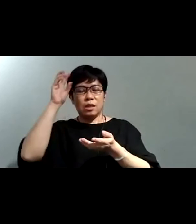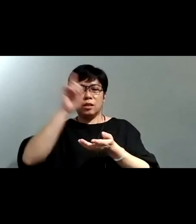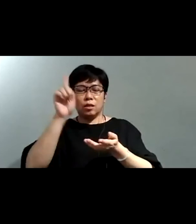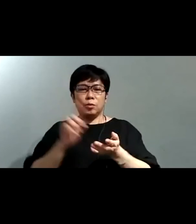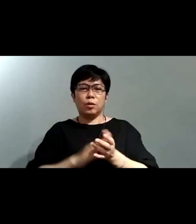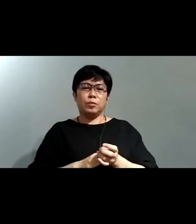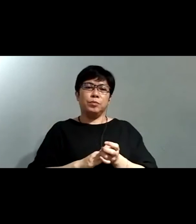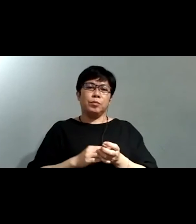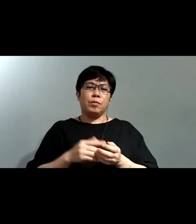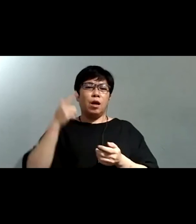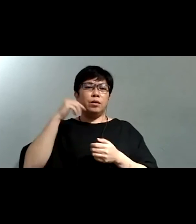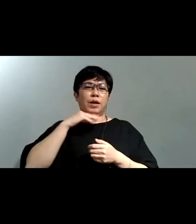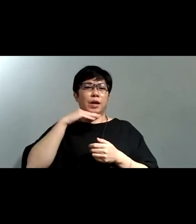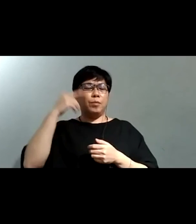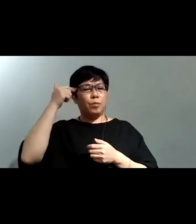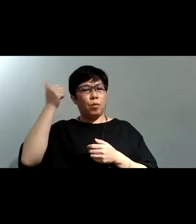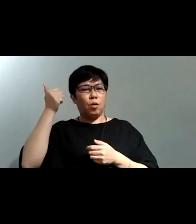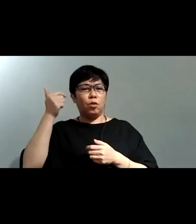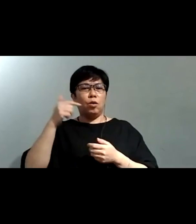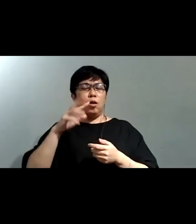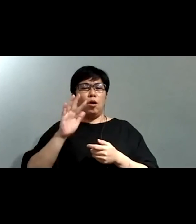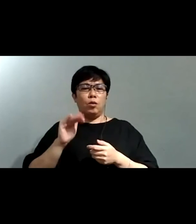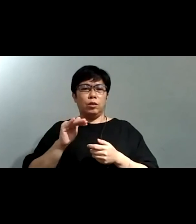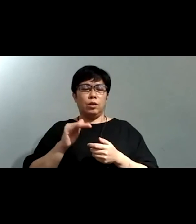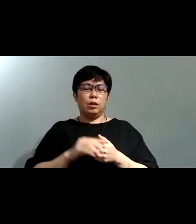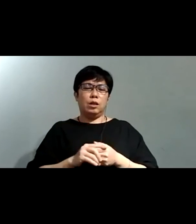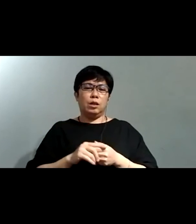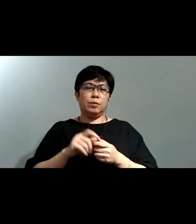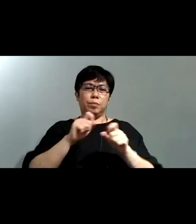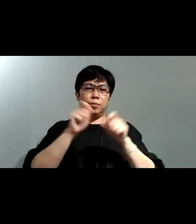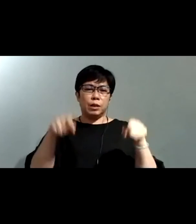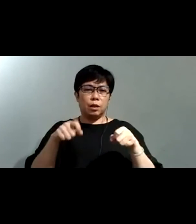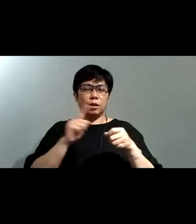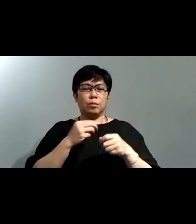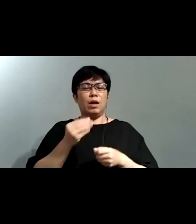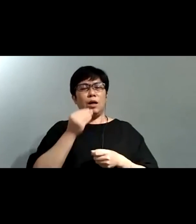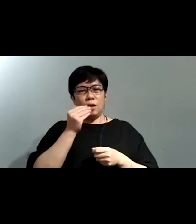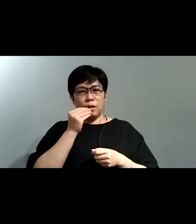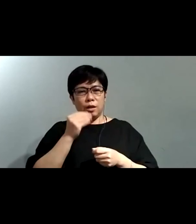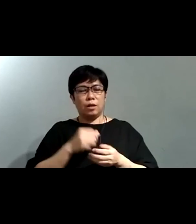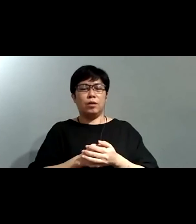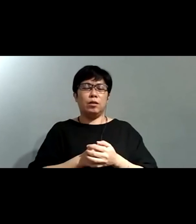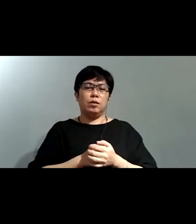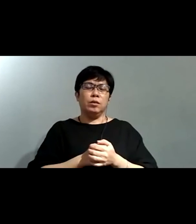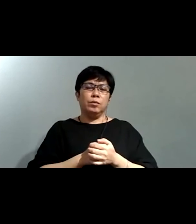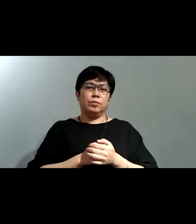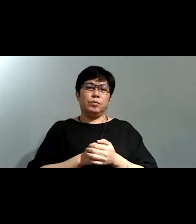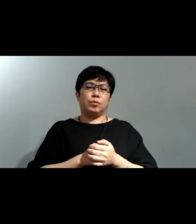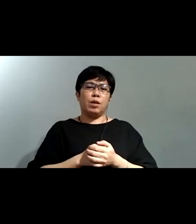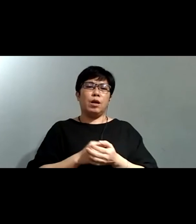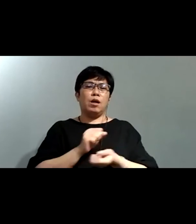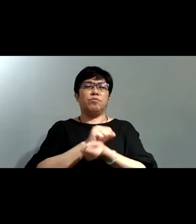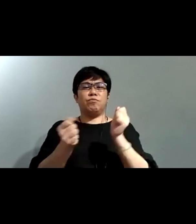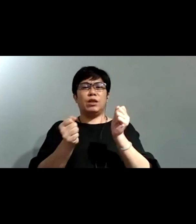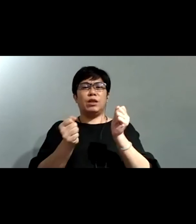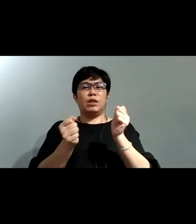interests and then to build kinds of consensus through the process. You can say that kinds of